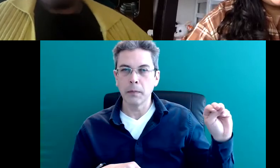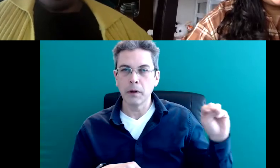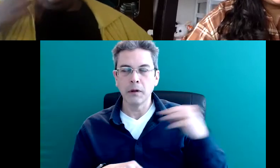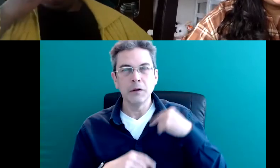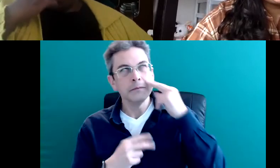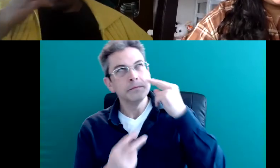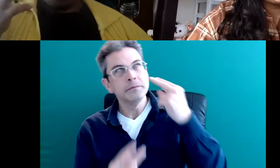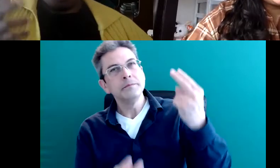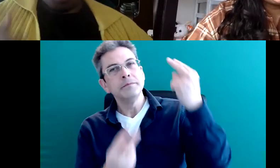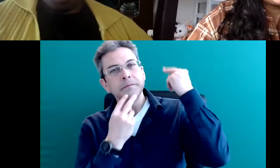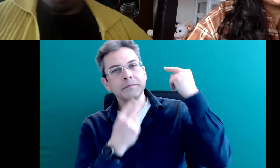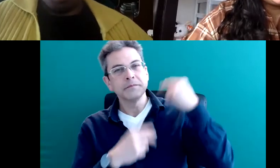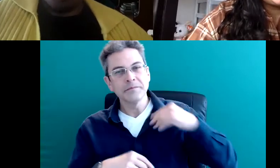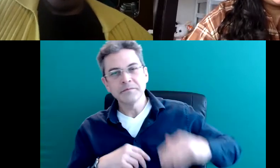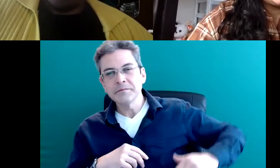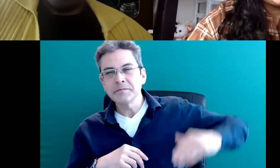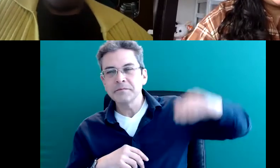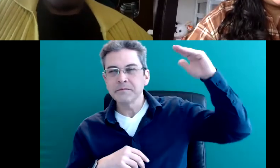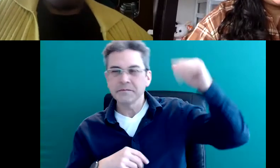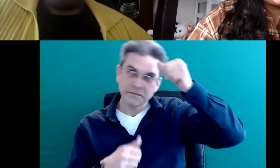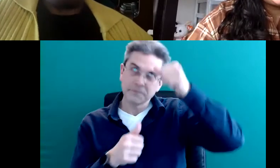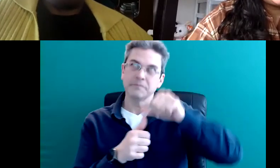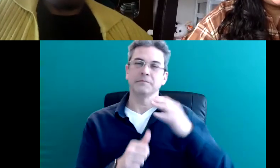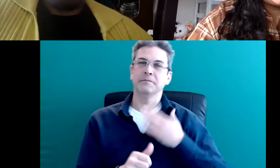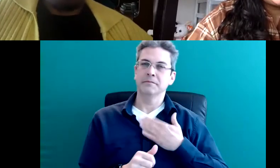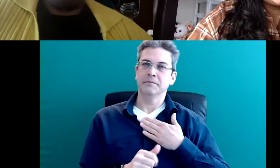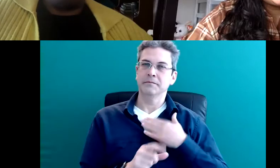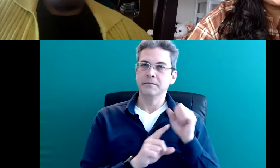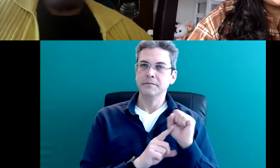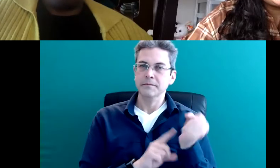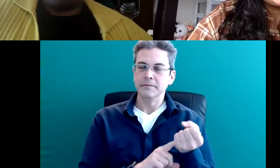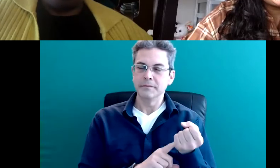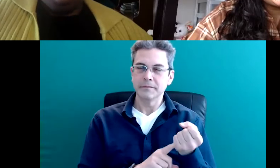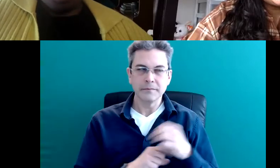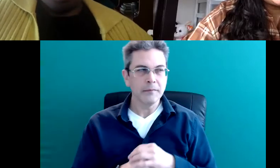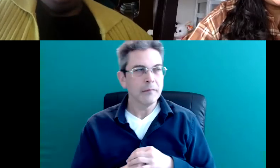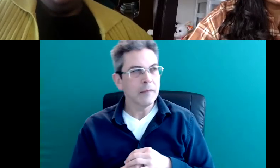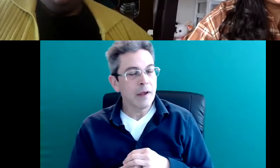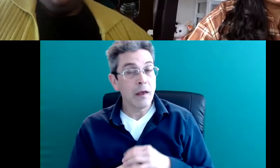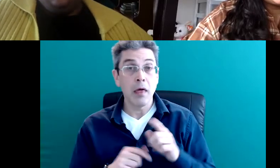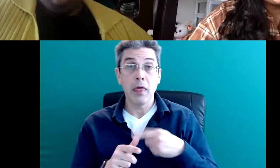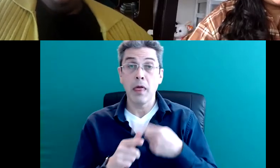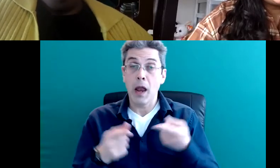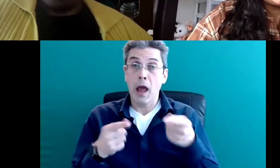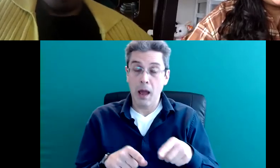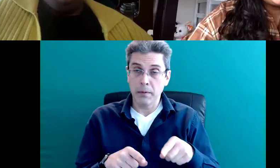and in my particular situation. And then I was able to like build a community online and really kind of understand that there are issues